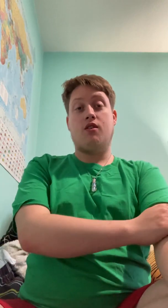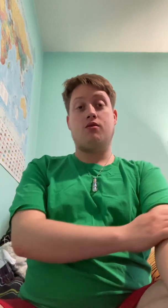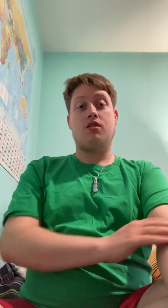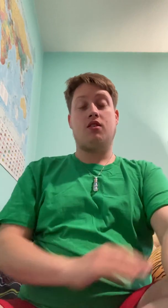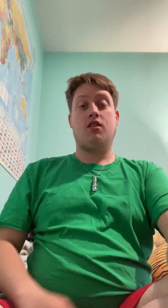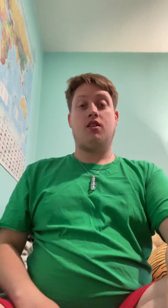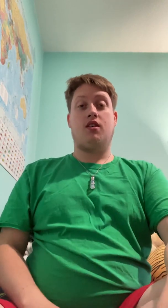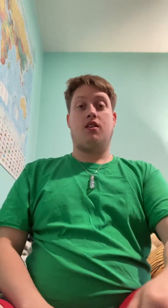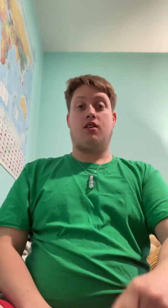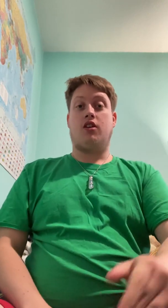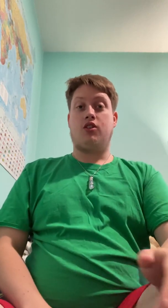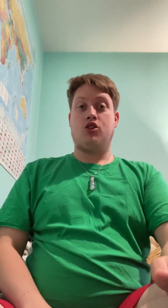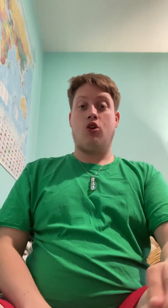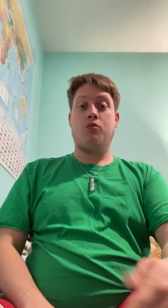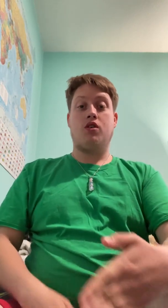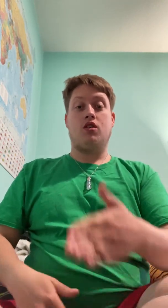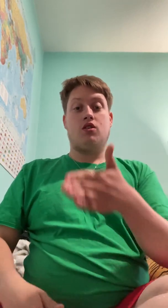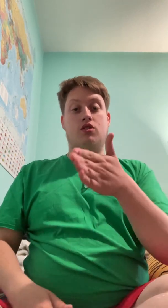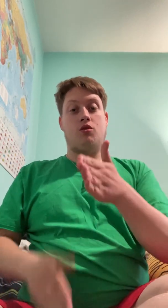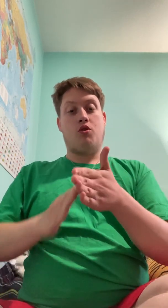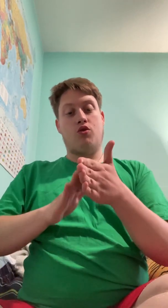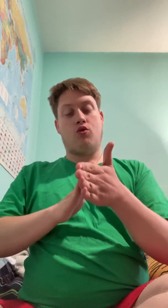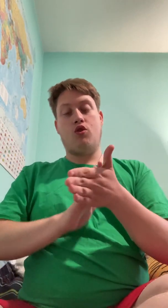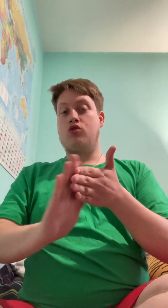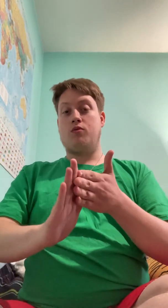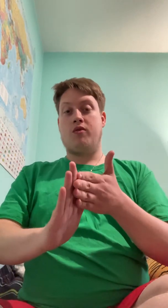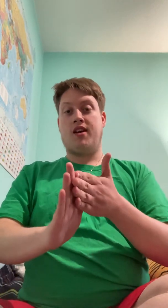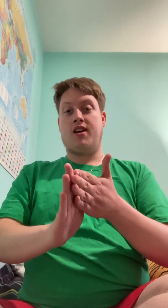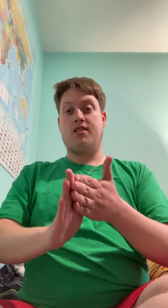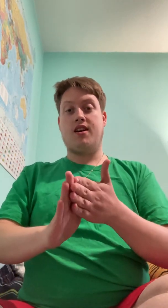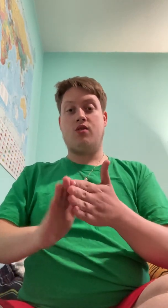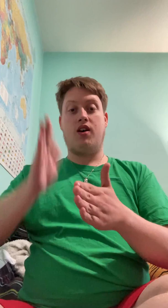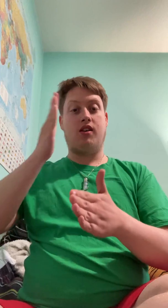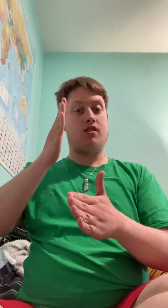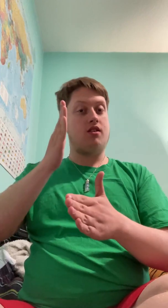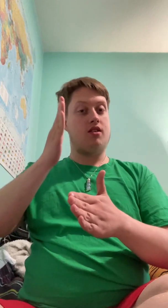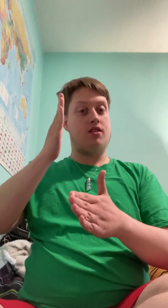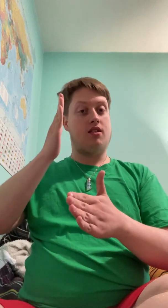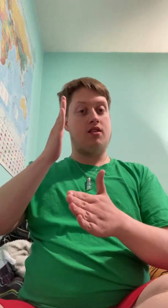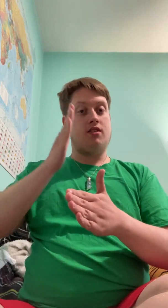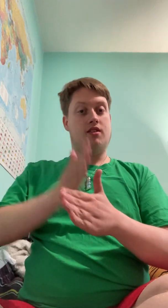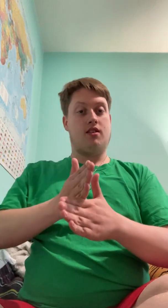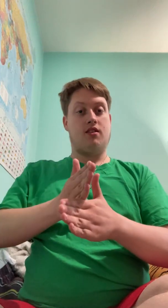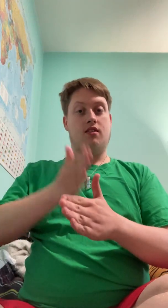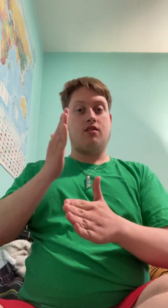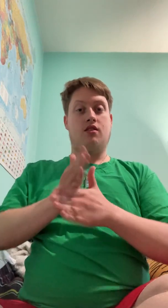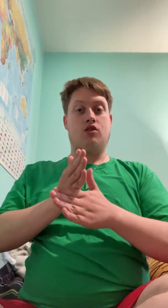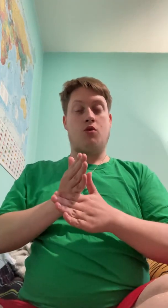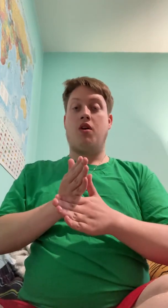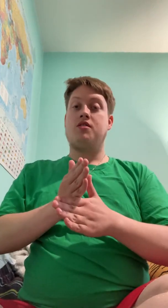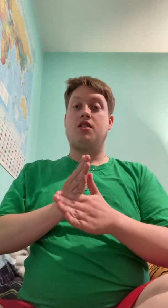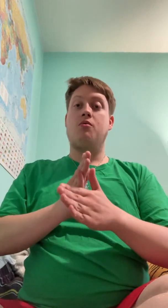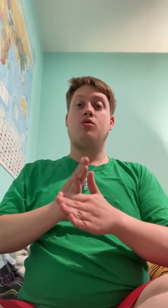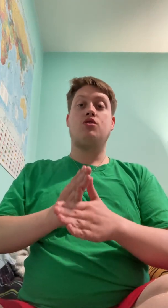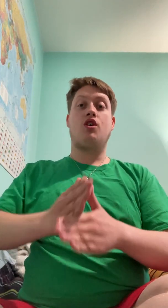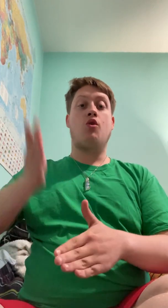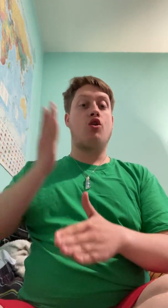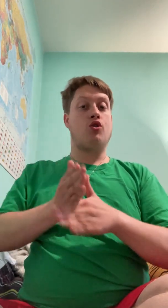videos, and like job. So you put your non-dominant hand out and then do it by the syllables. So